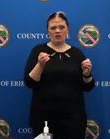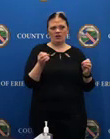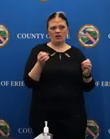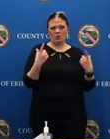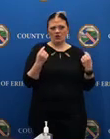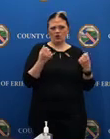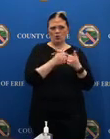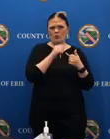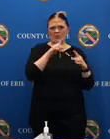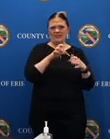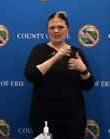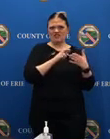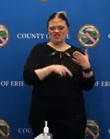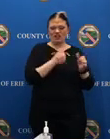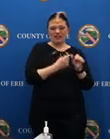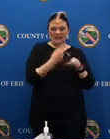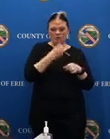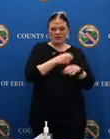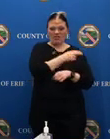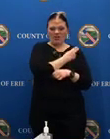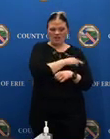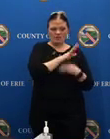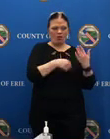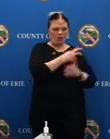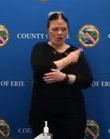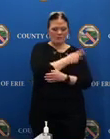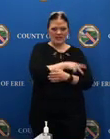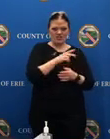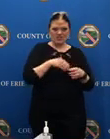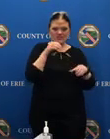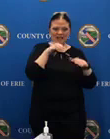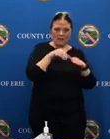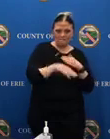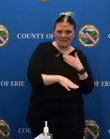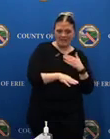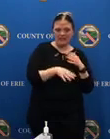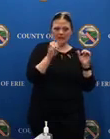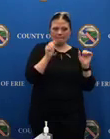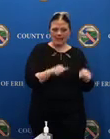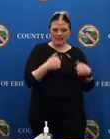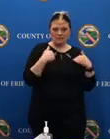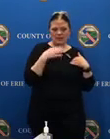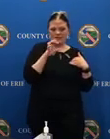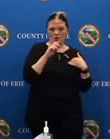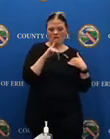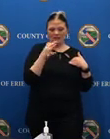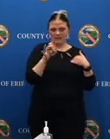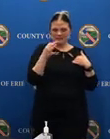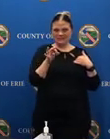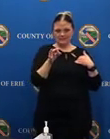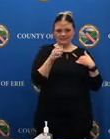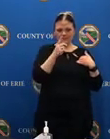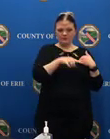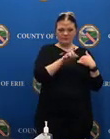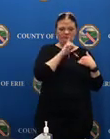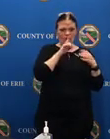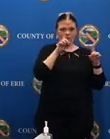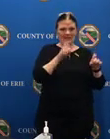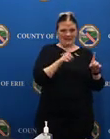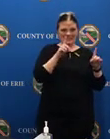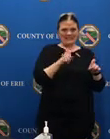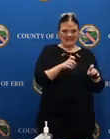result. Everybody in the hospital, that all patients admitted who possibly have COVID-19, they're being